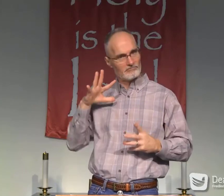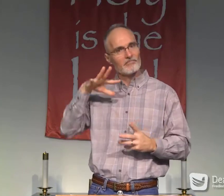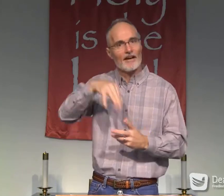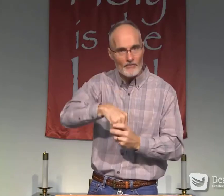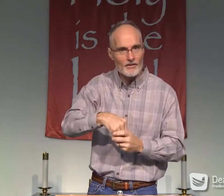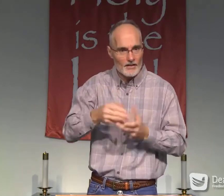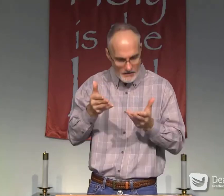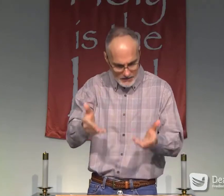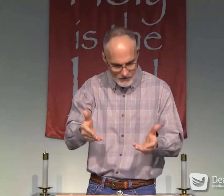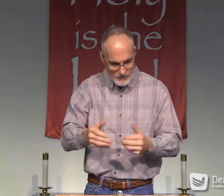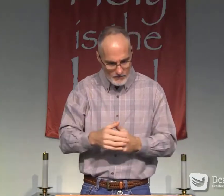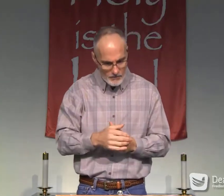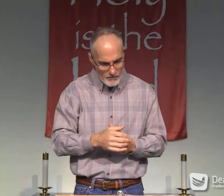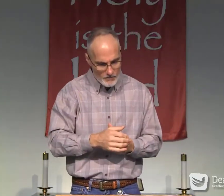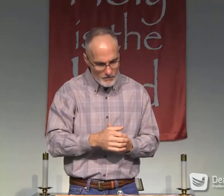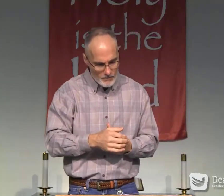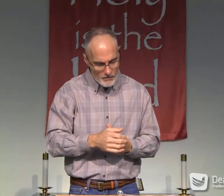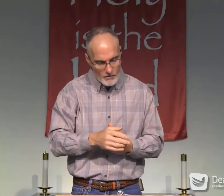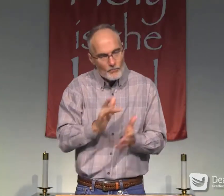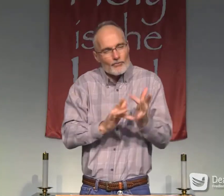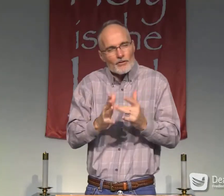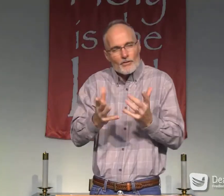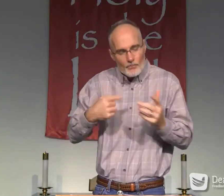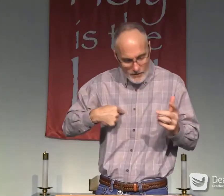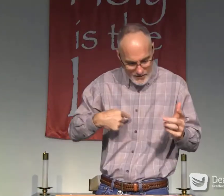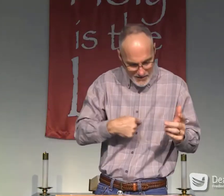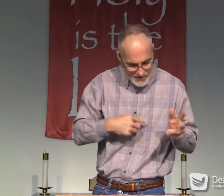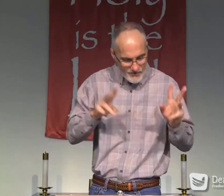the emotion, it's everything.